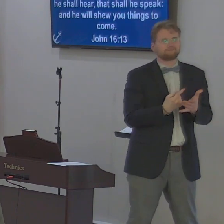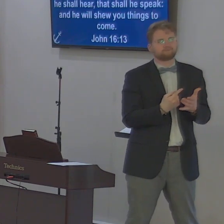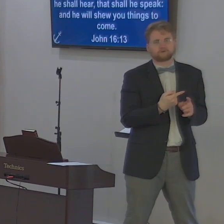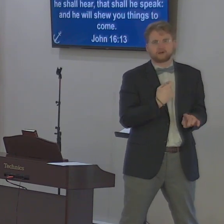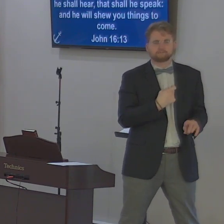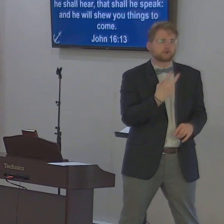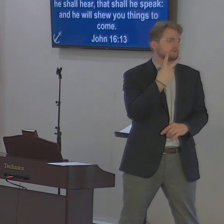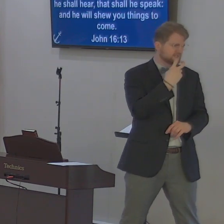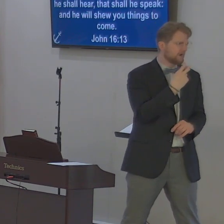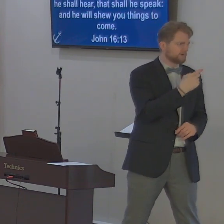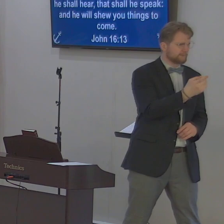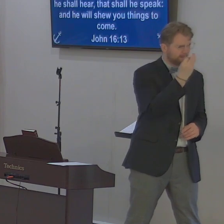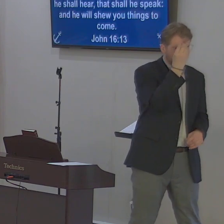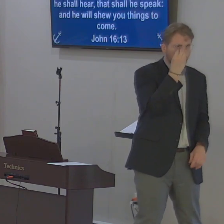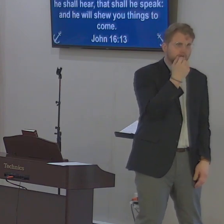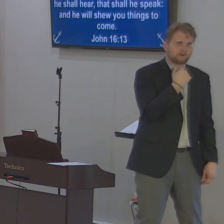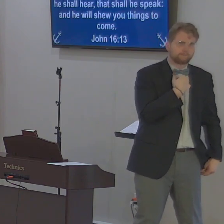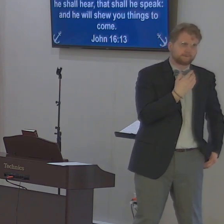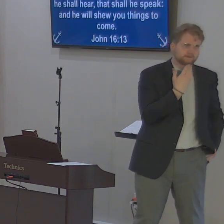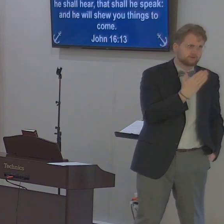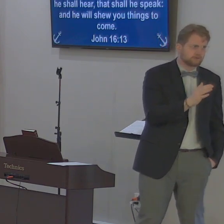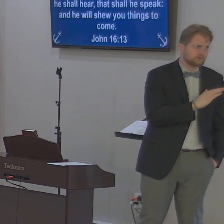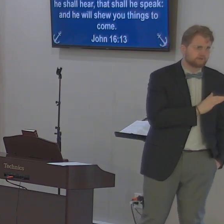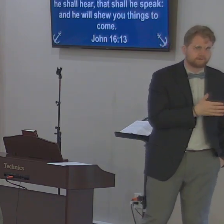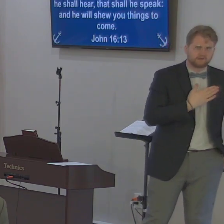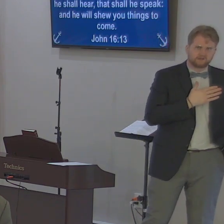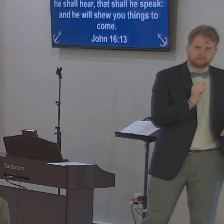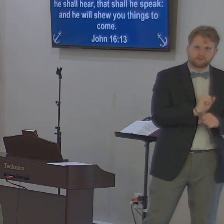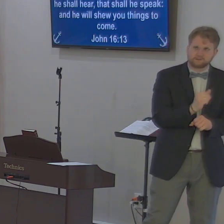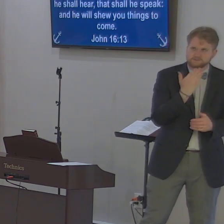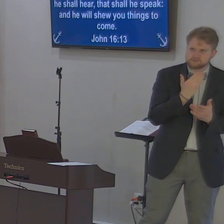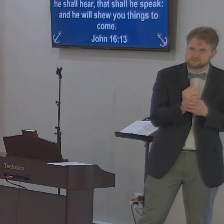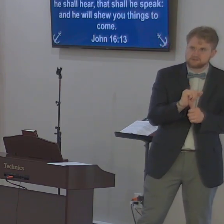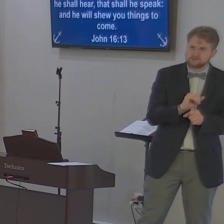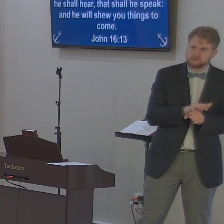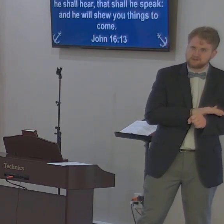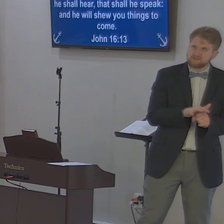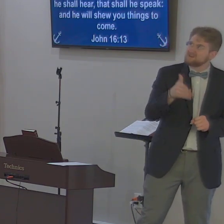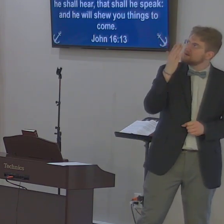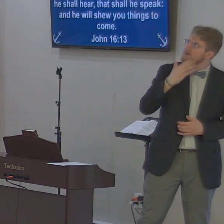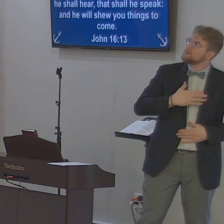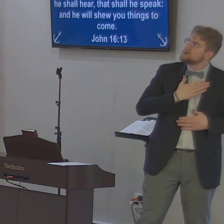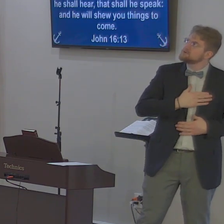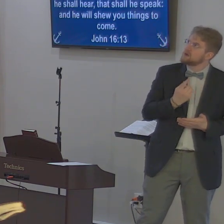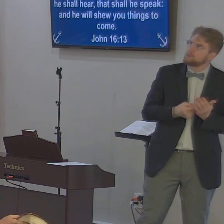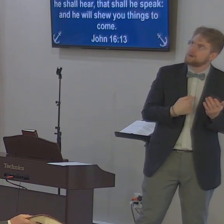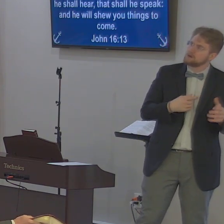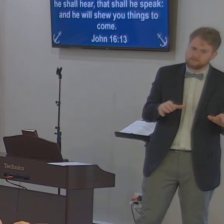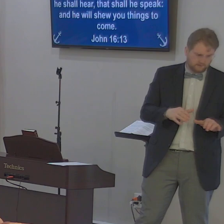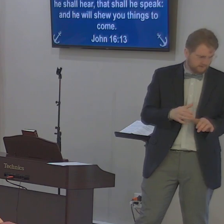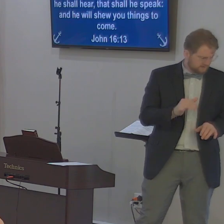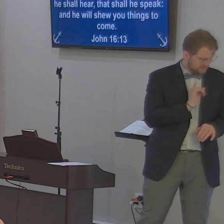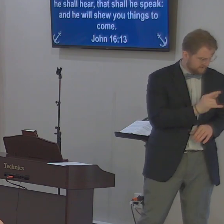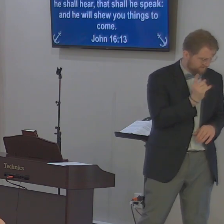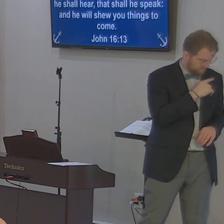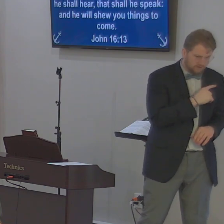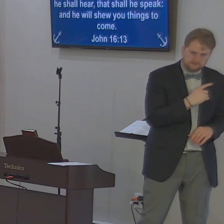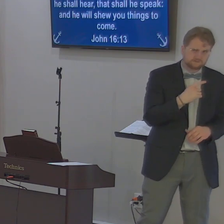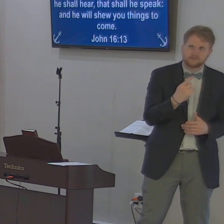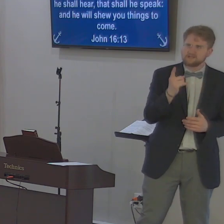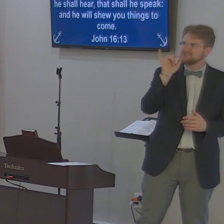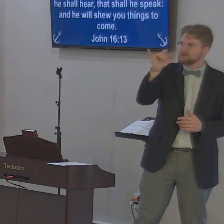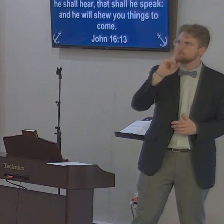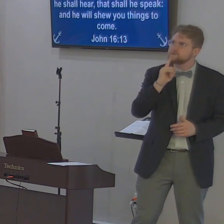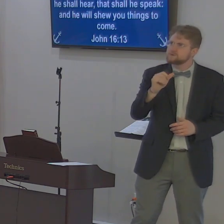You begin thinking, will I be good enough? Is my works good enough? Will God appreciate what I've done? Is this false stuff that I'm listening to true or not